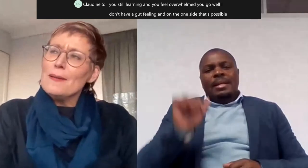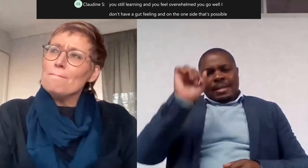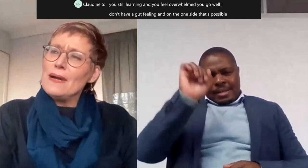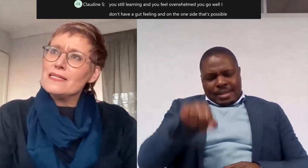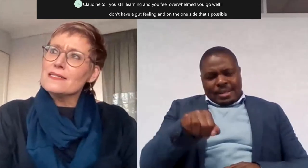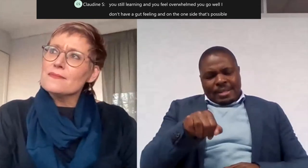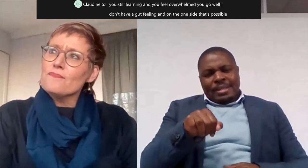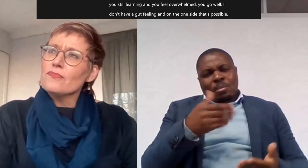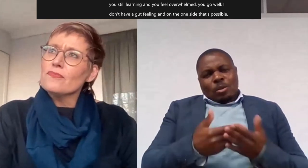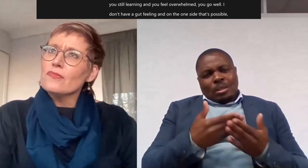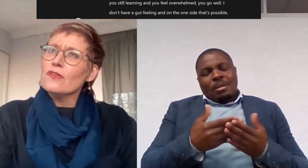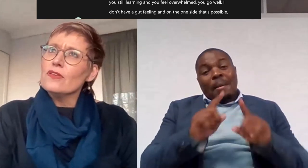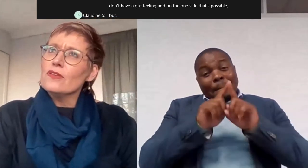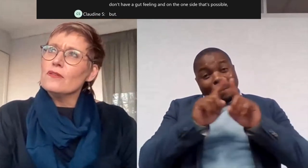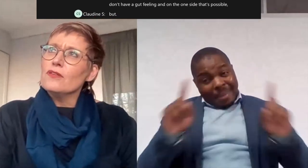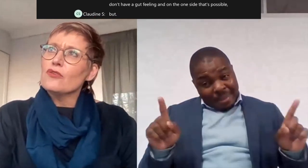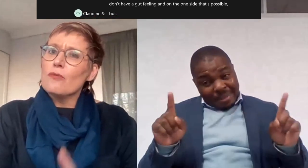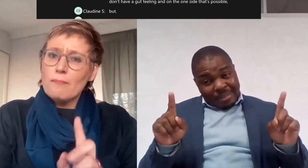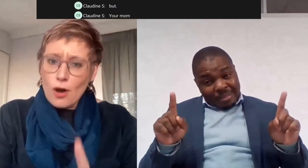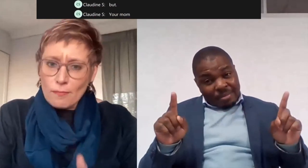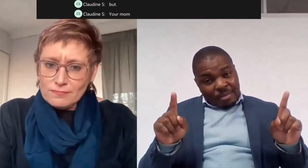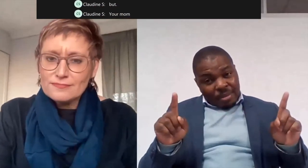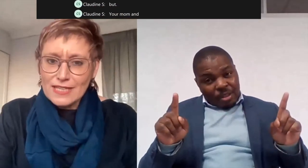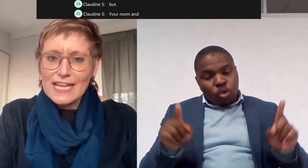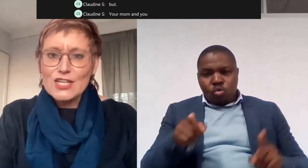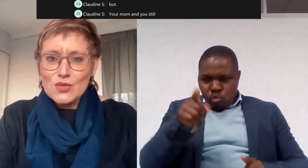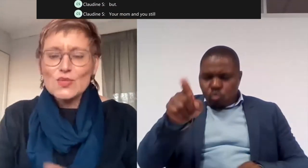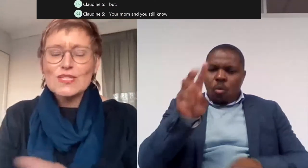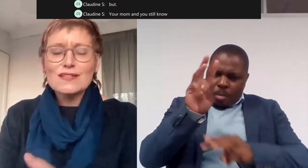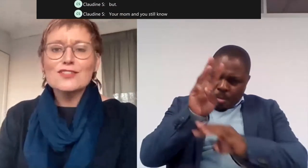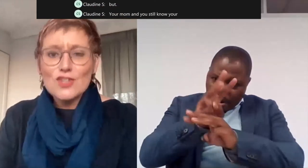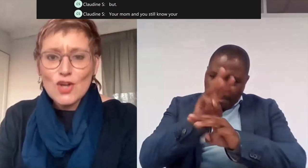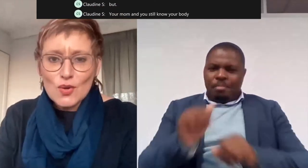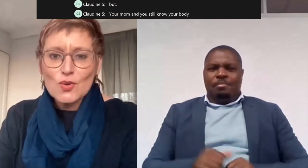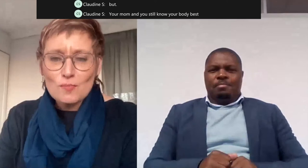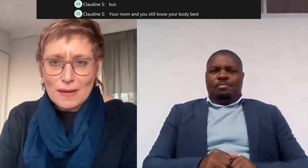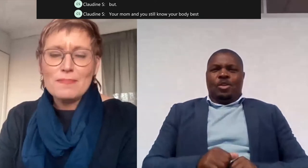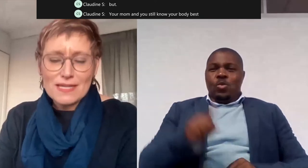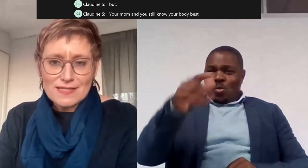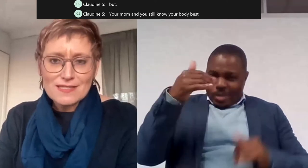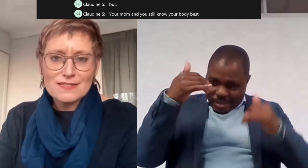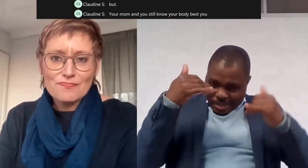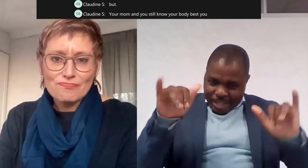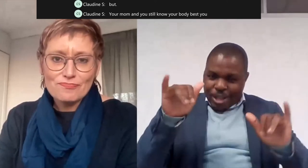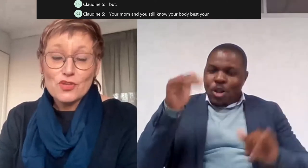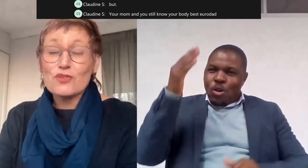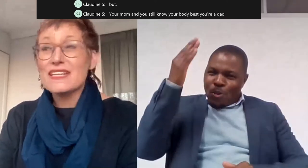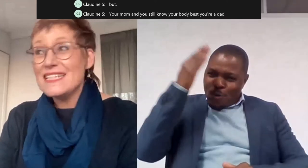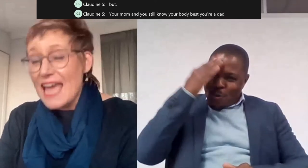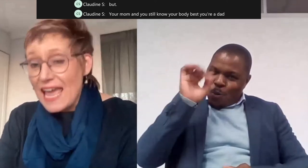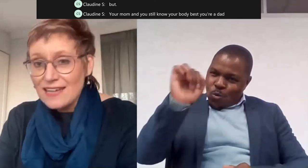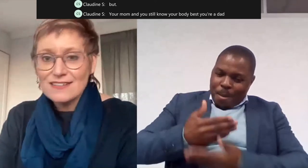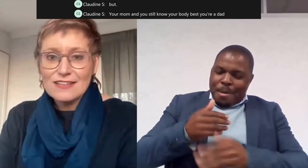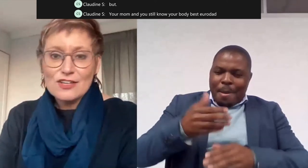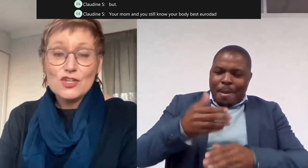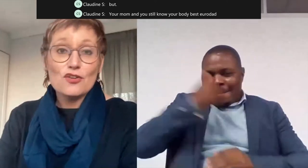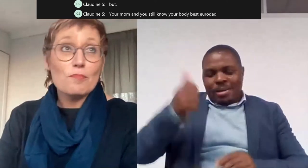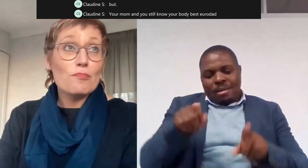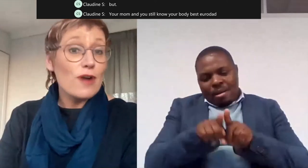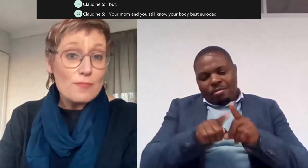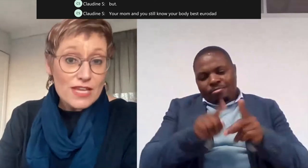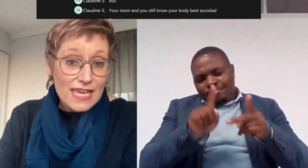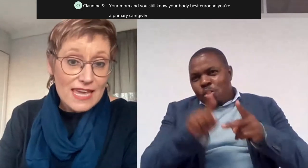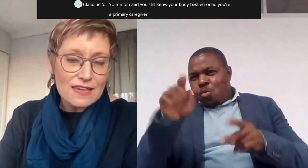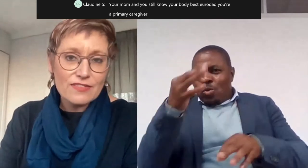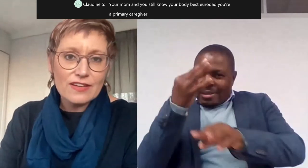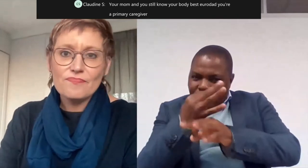possible, but you're a mom. And you still know your bubby best. You're a dad, you're